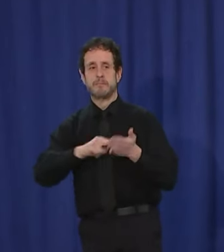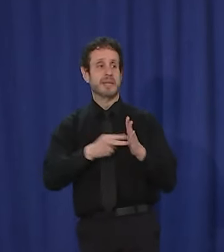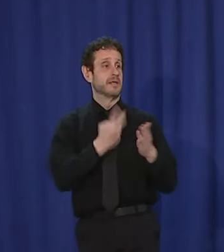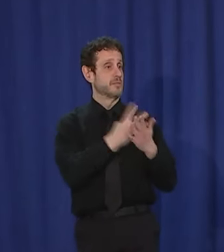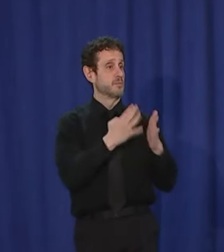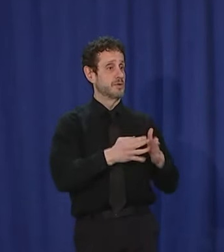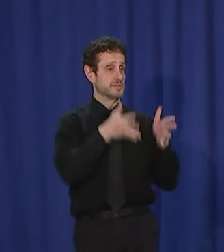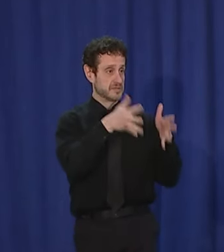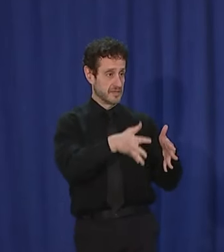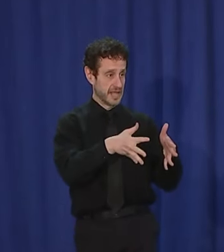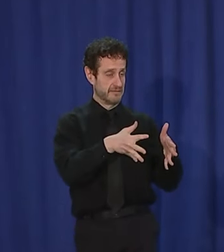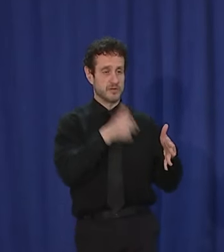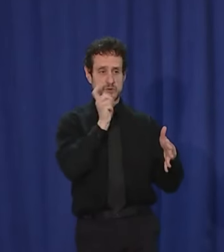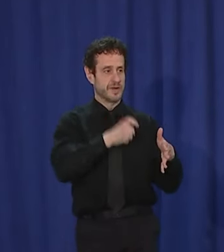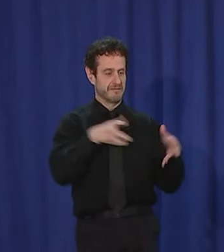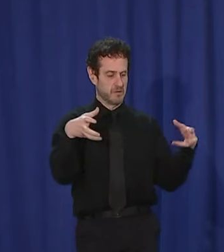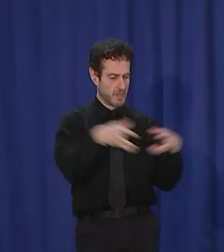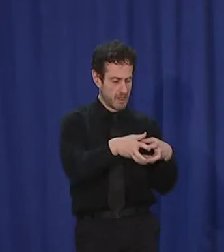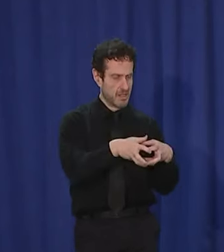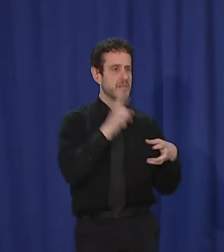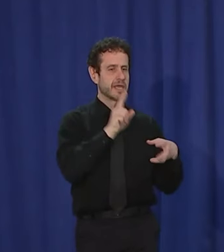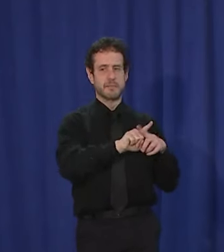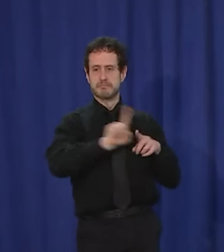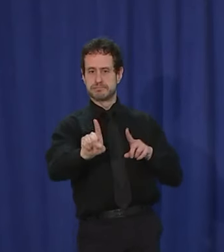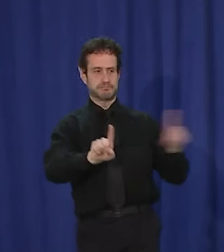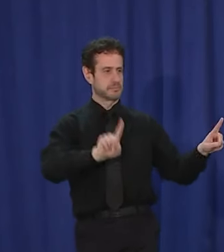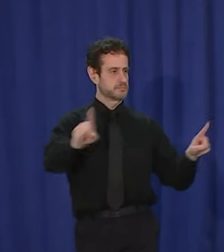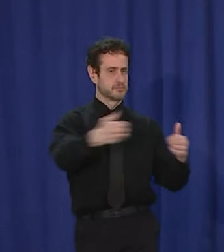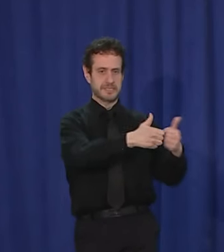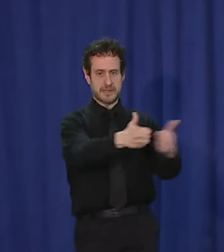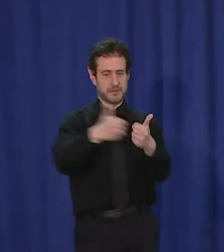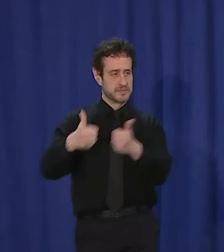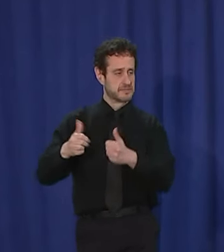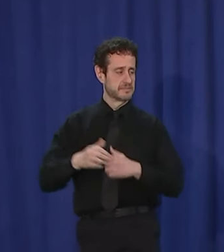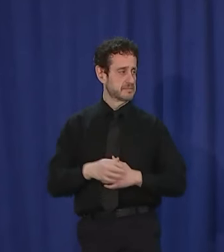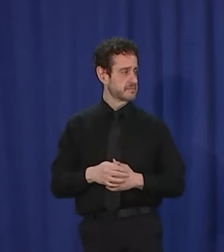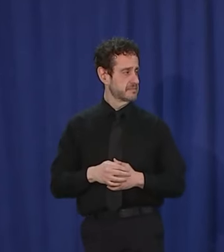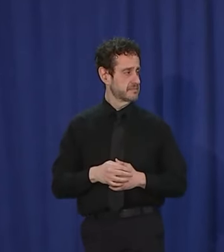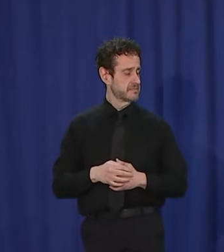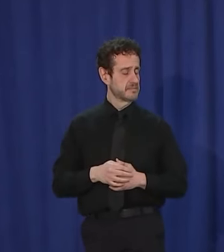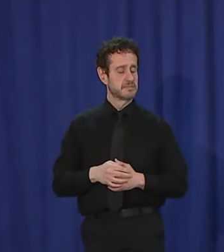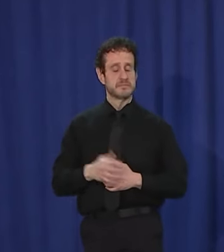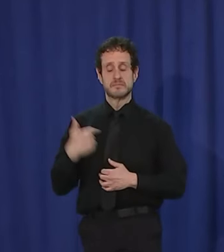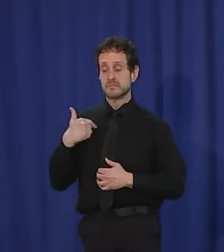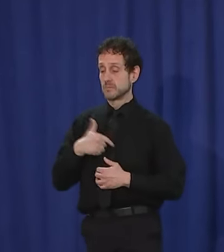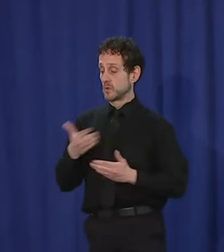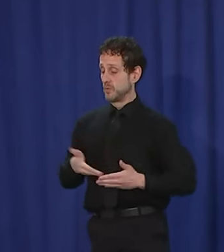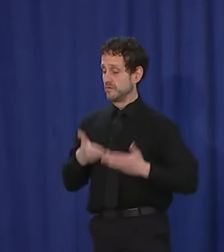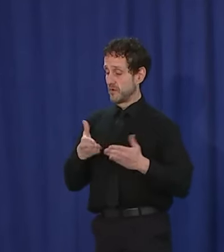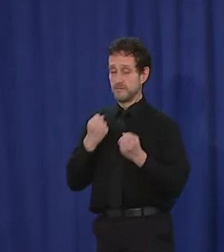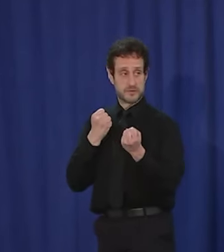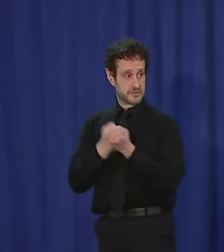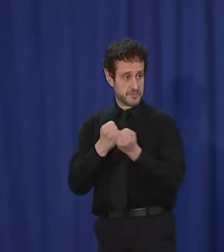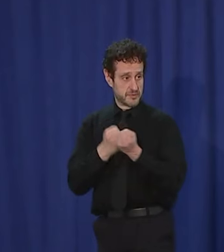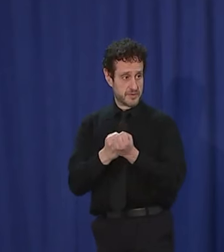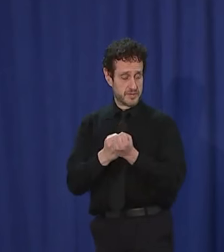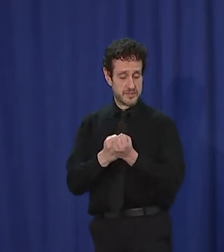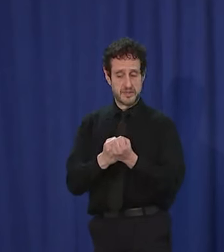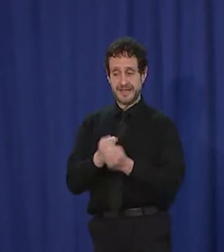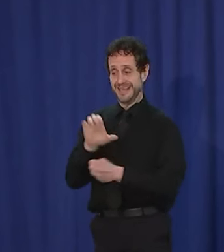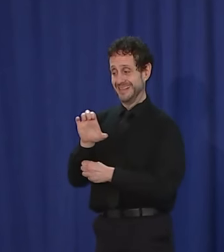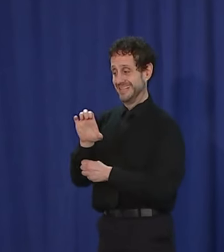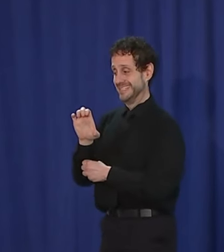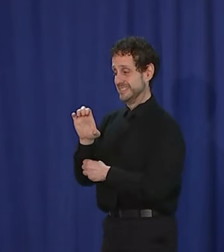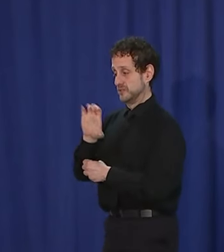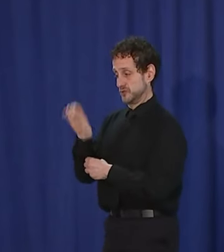where inmates, detainees have been gathered at Cook County Jail. We've offered our support. Our CDPH